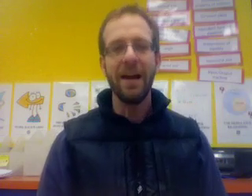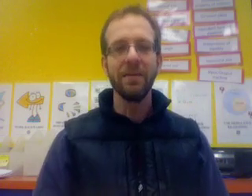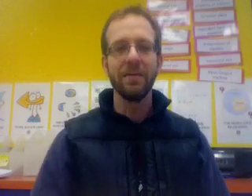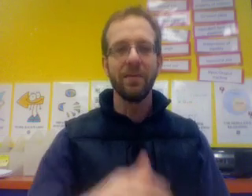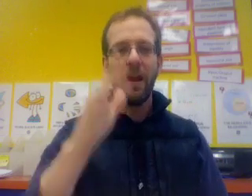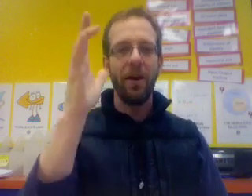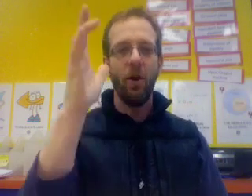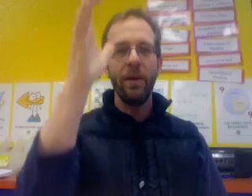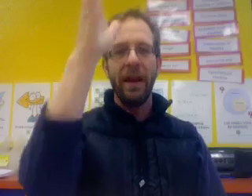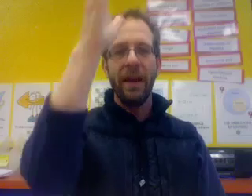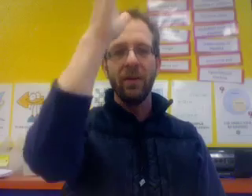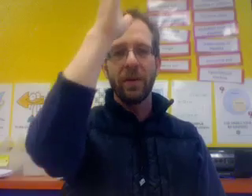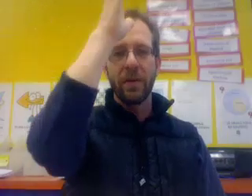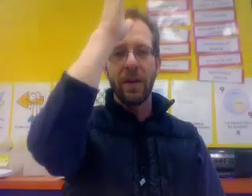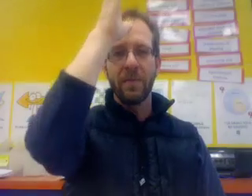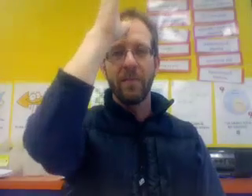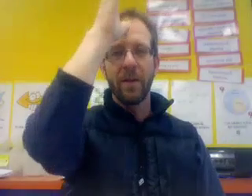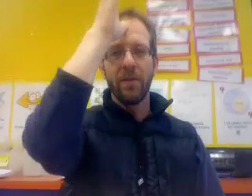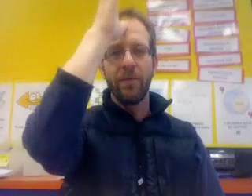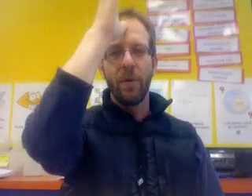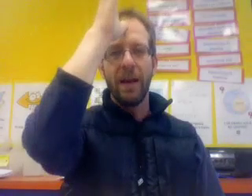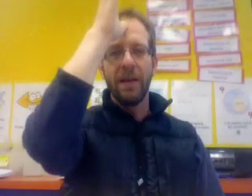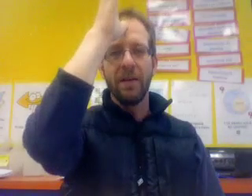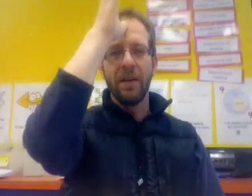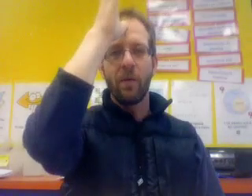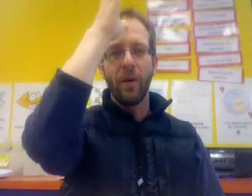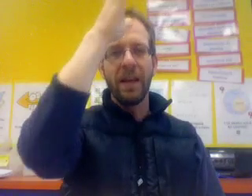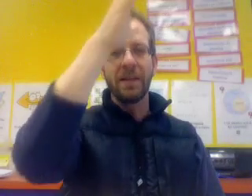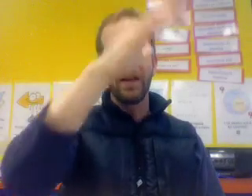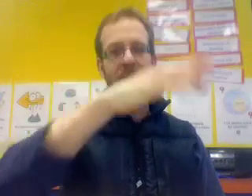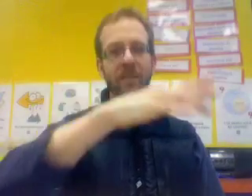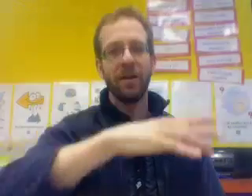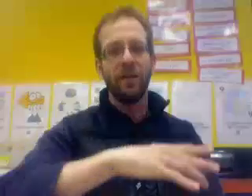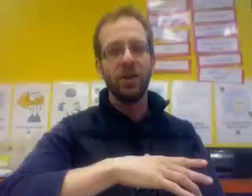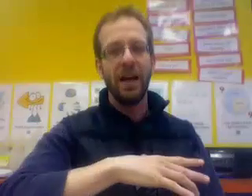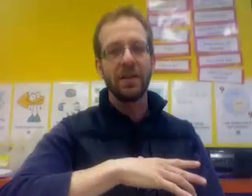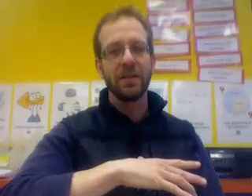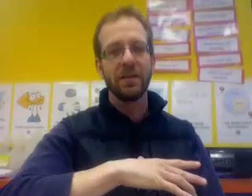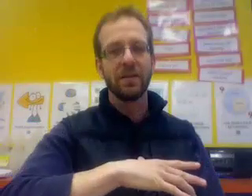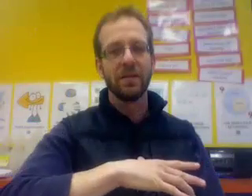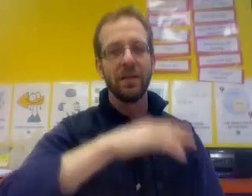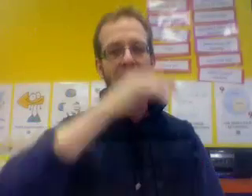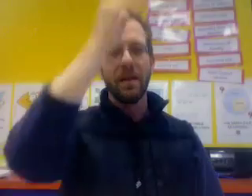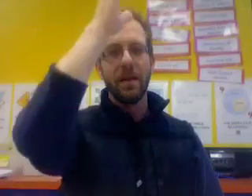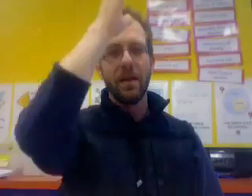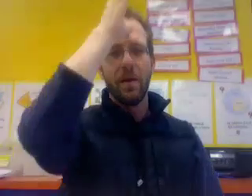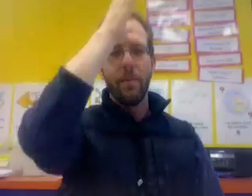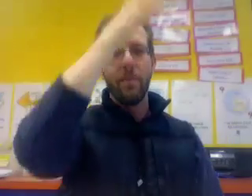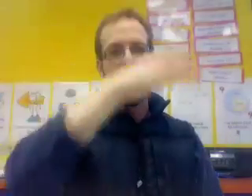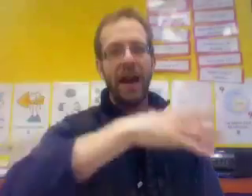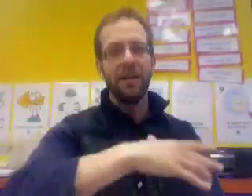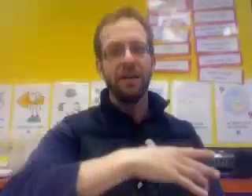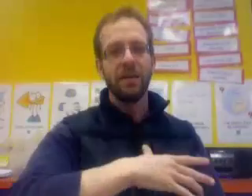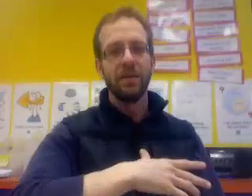Man, an open hand with the thumb to the middle of the forehead, and we're bringing it down to the middle of our chest. Man.